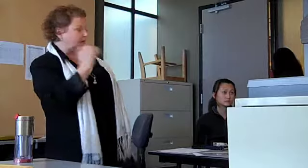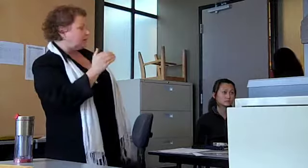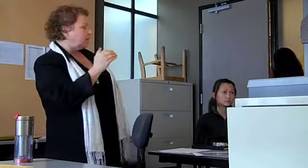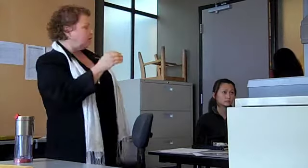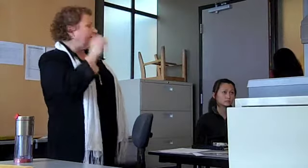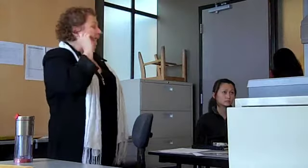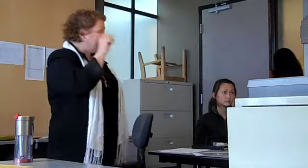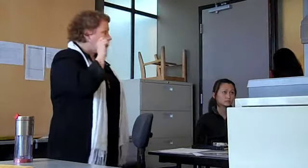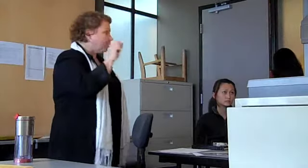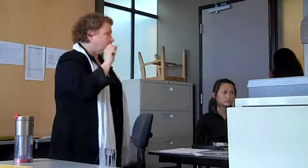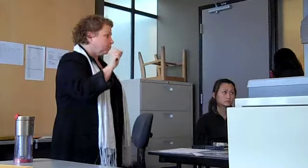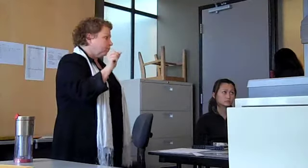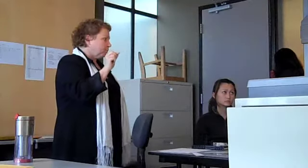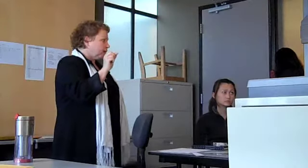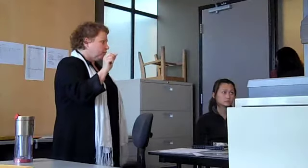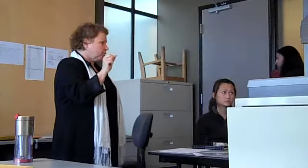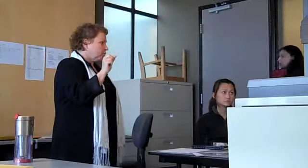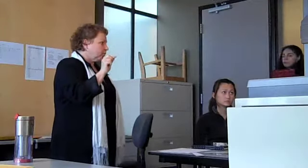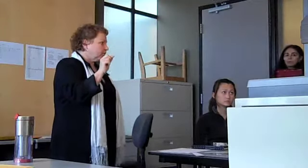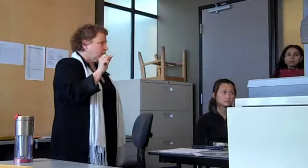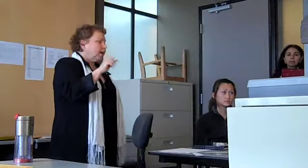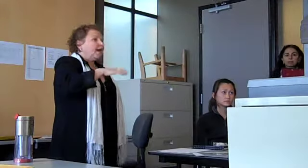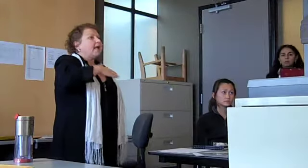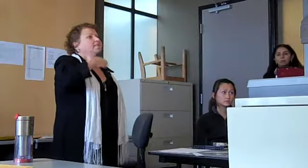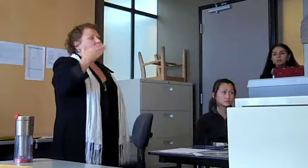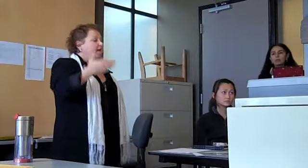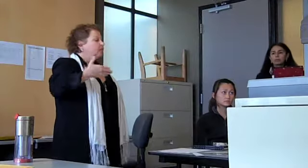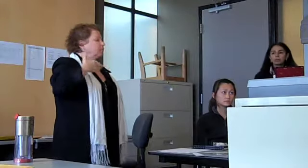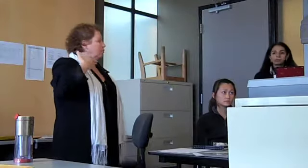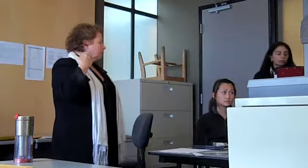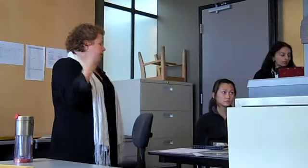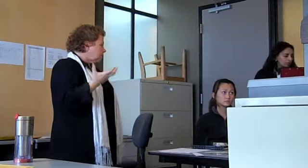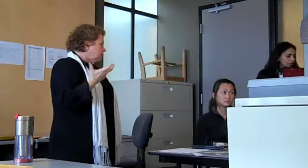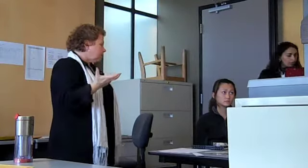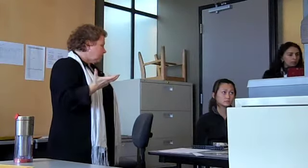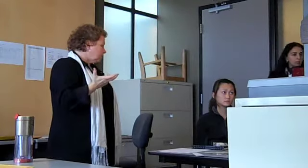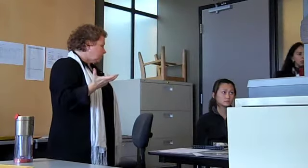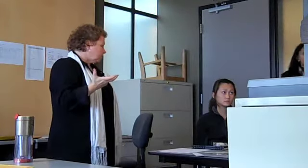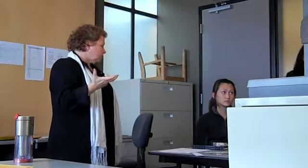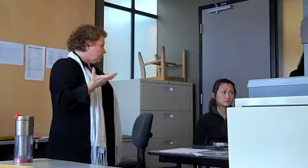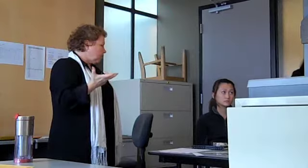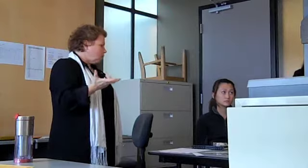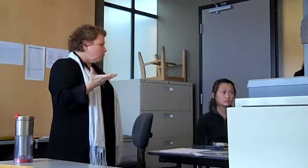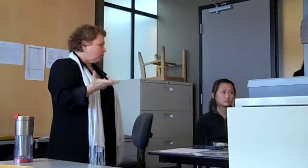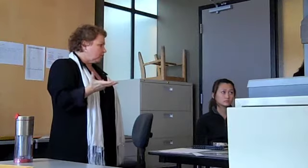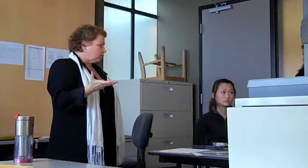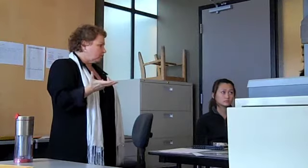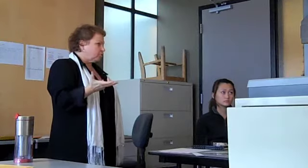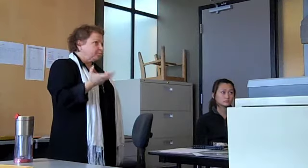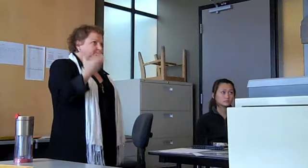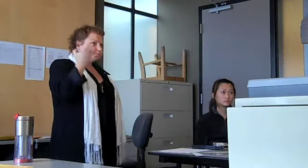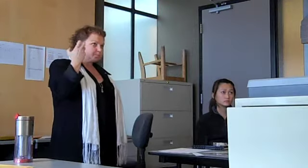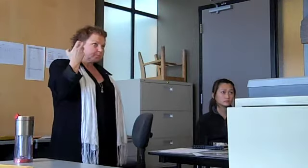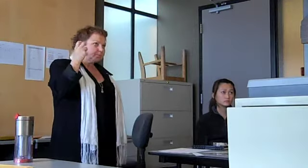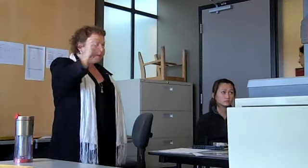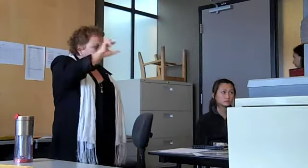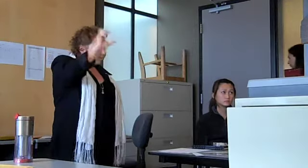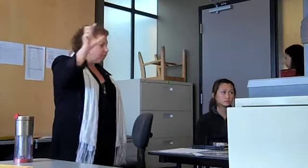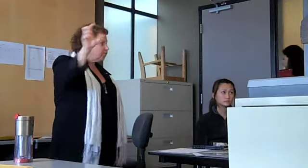second year and the third year methods course. And then you do an independent piece of your own research. And that's how you